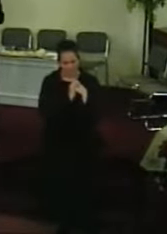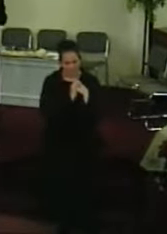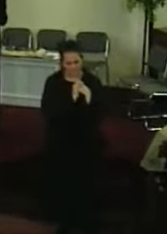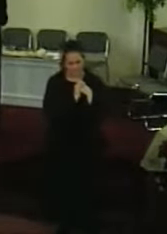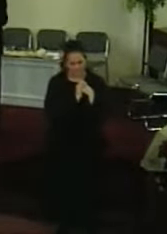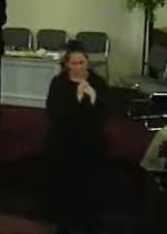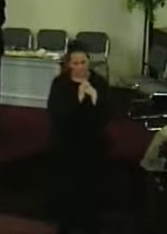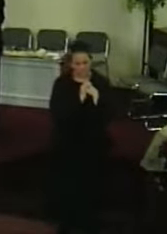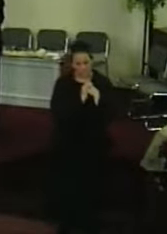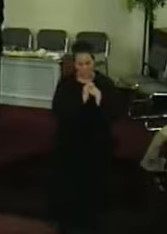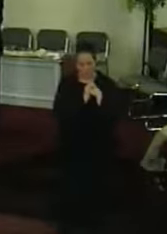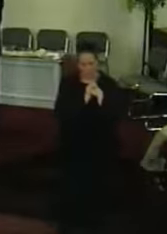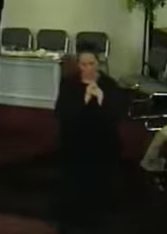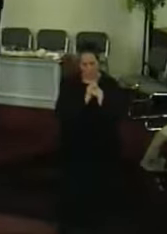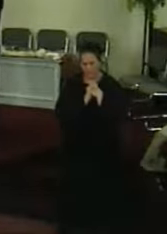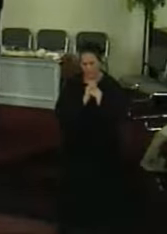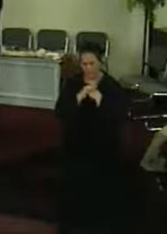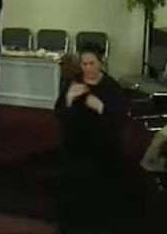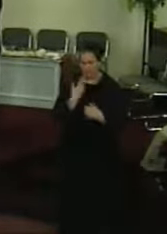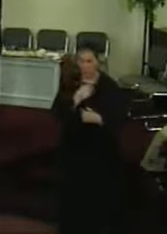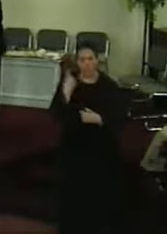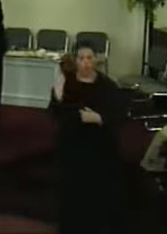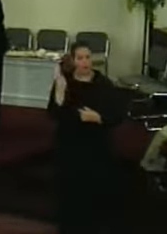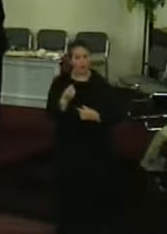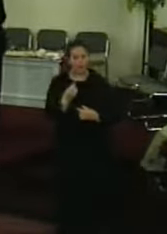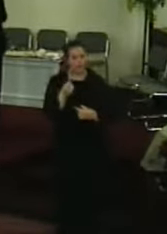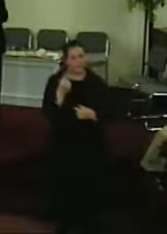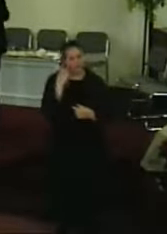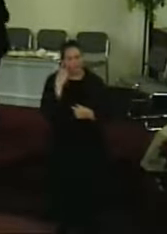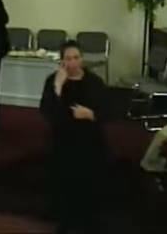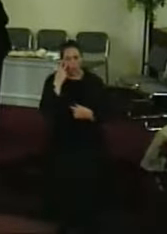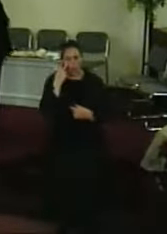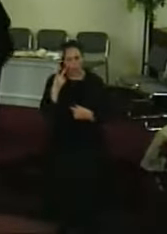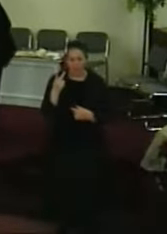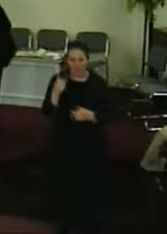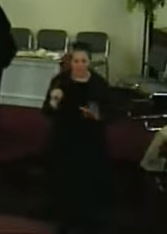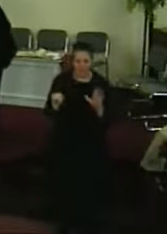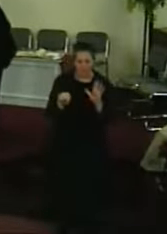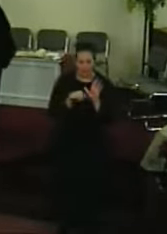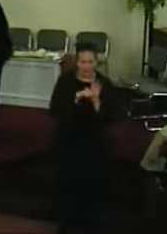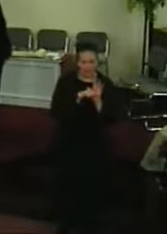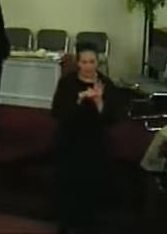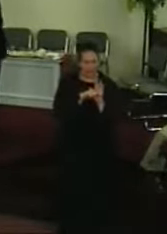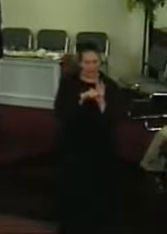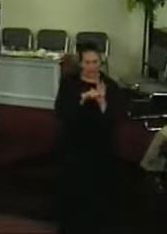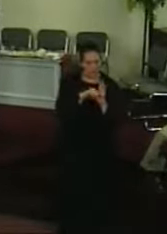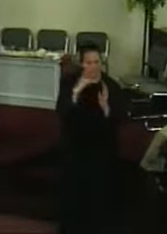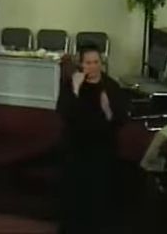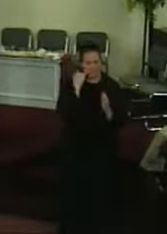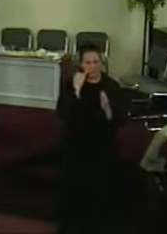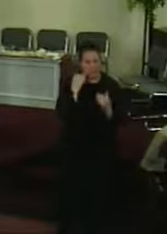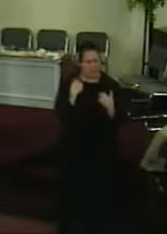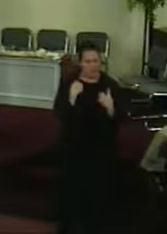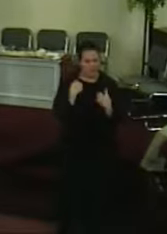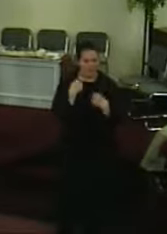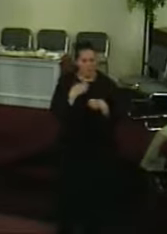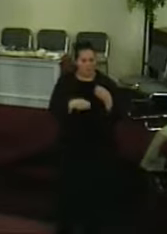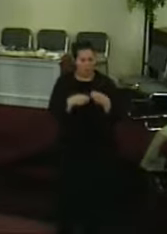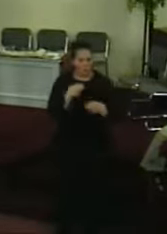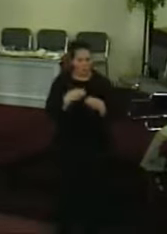we're always looking at the negative. You know, if we get a problem, we get out our